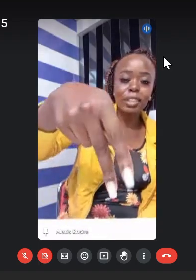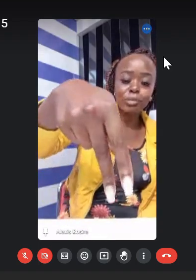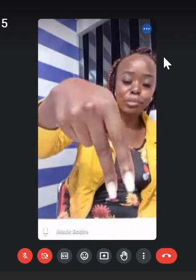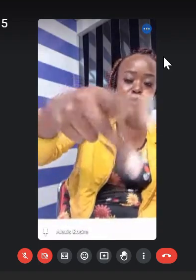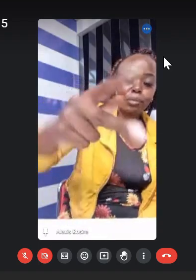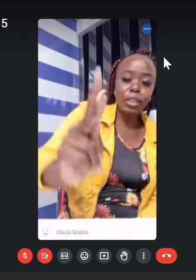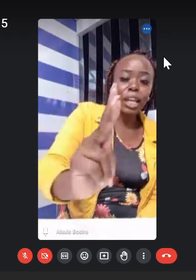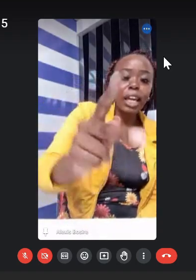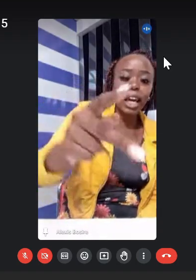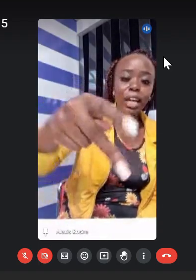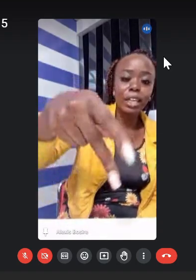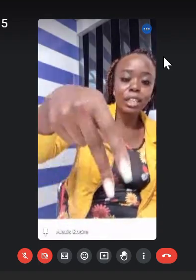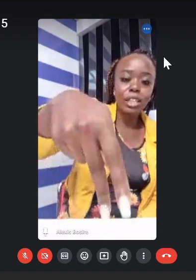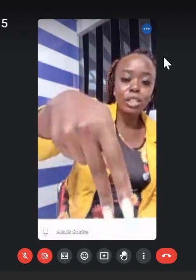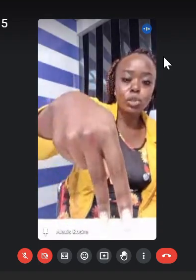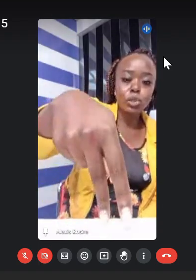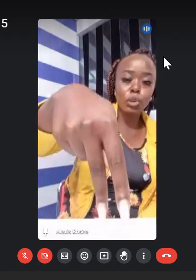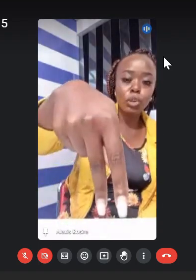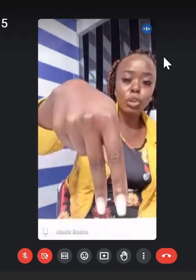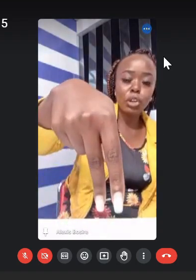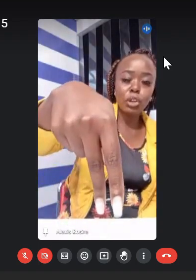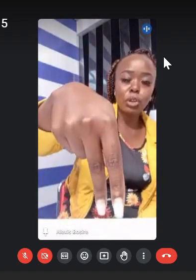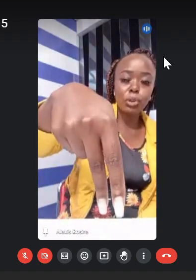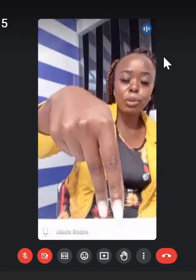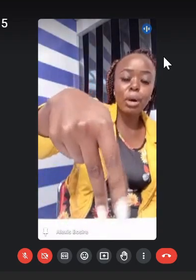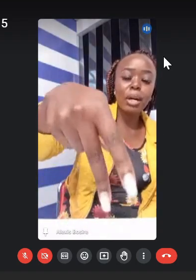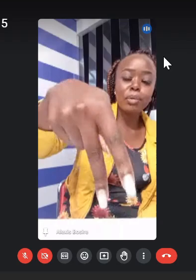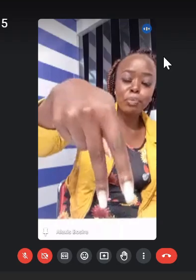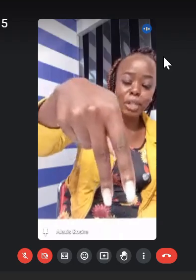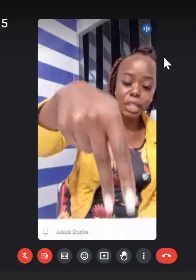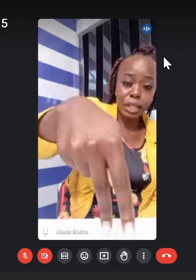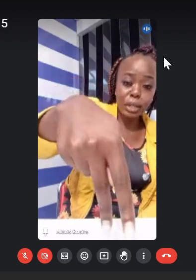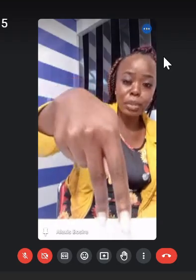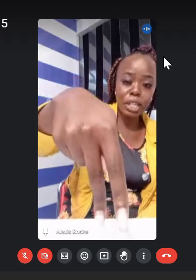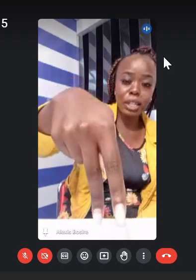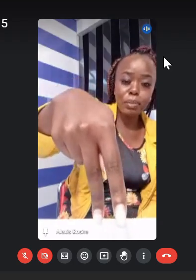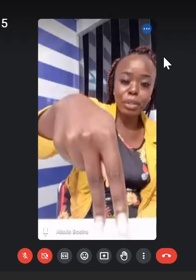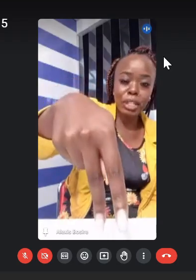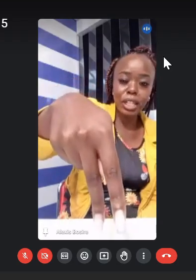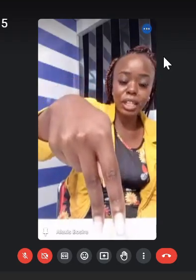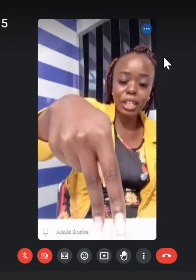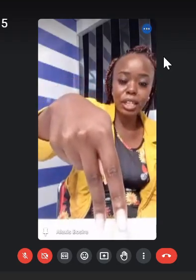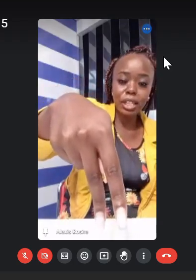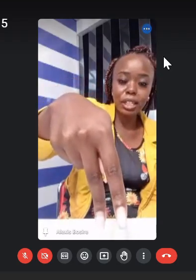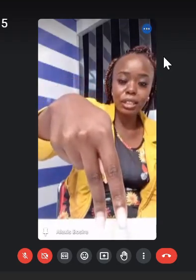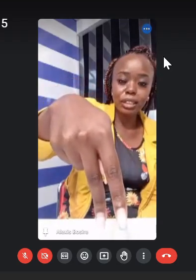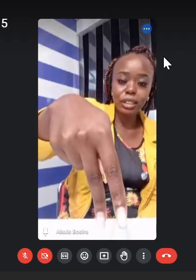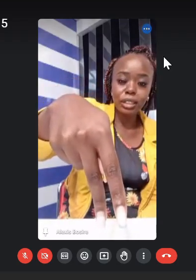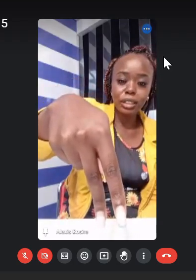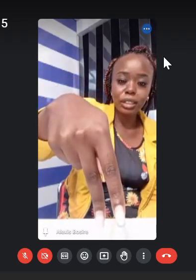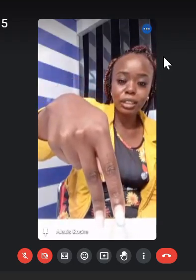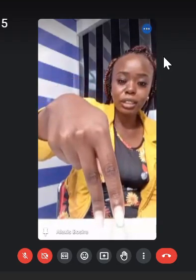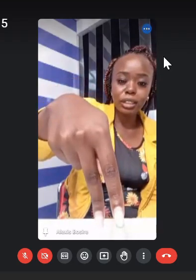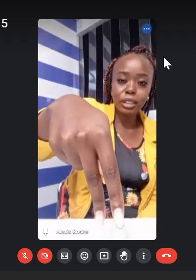letter. K. So Q, P, P, P.